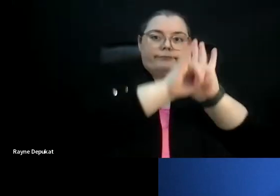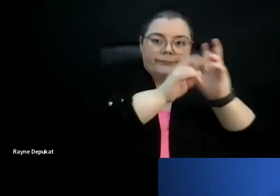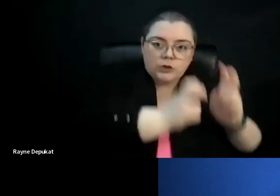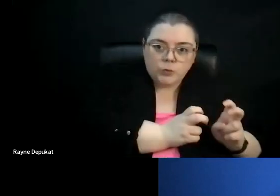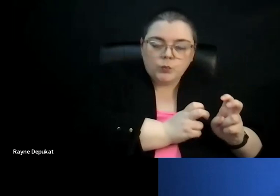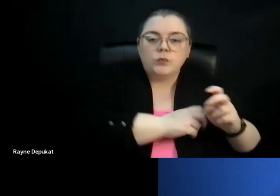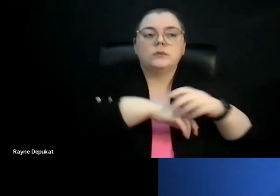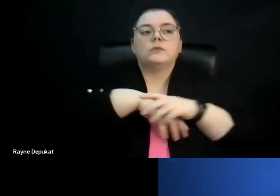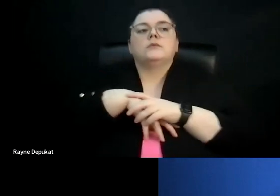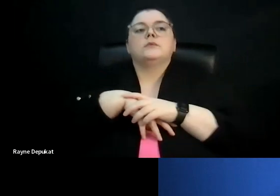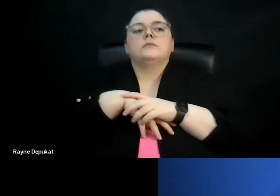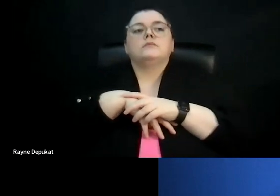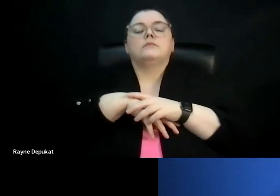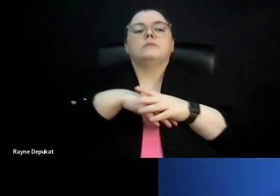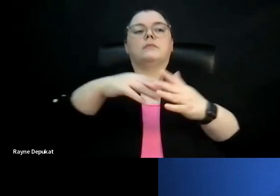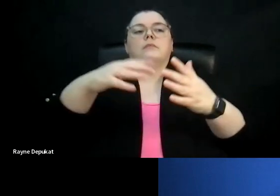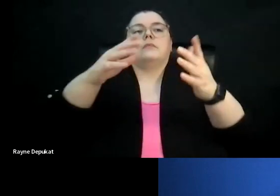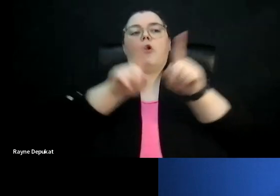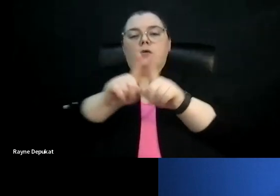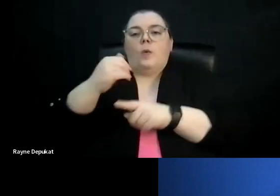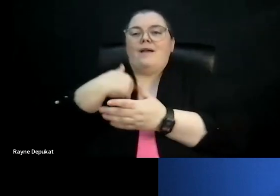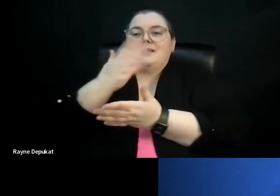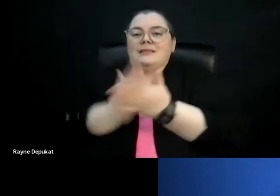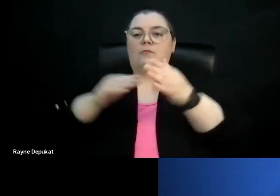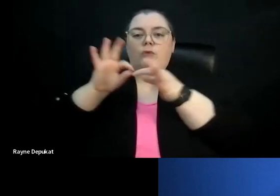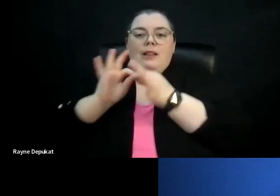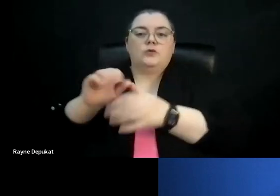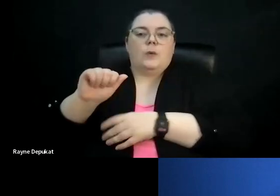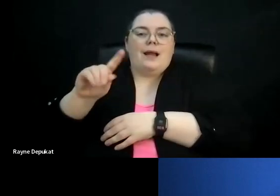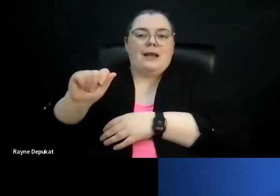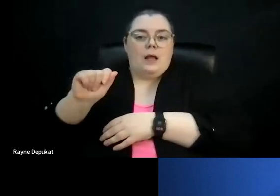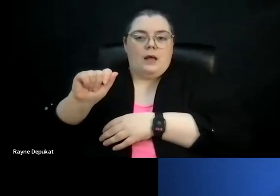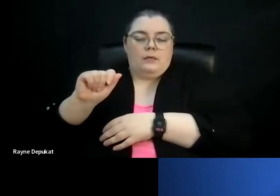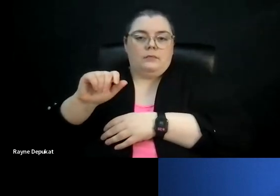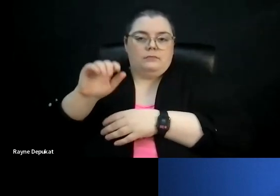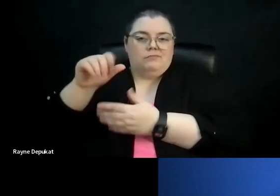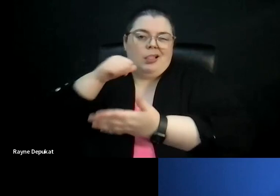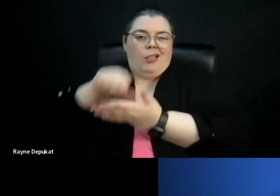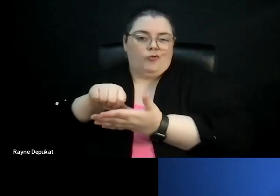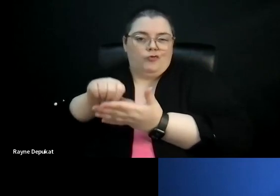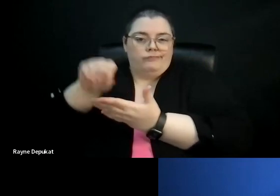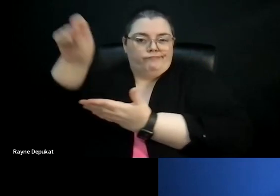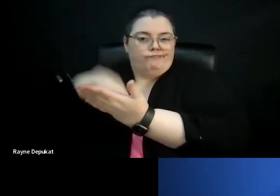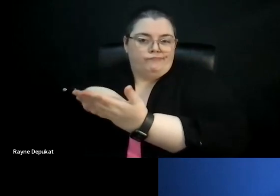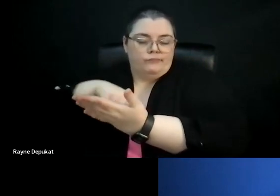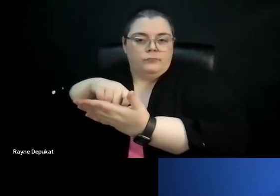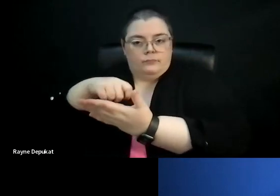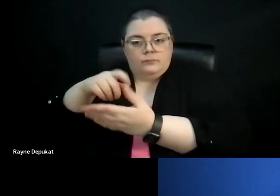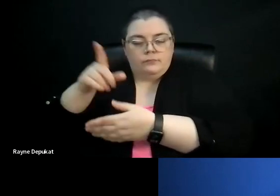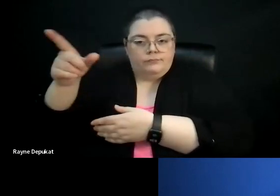So we have our recommendations, and we also have our identified problems. Also some related to the ADA